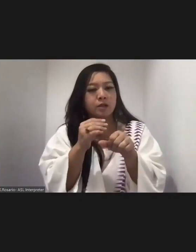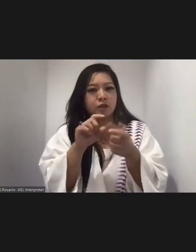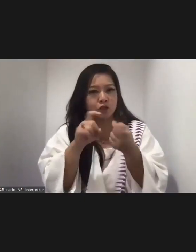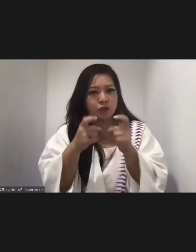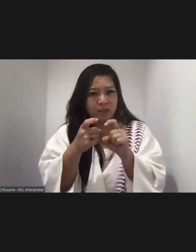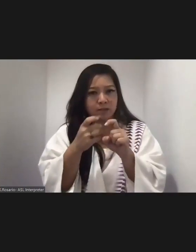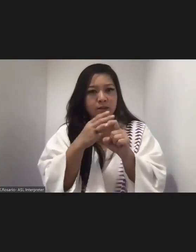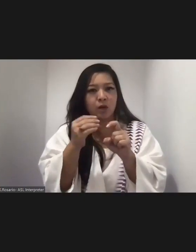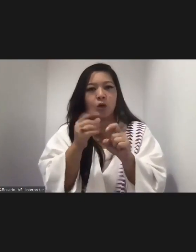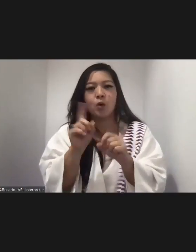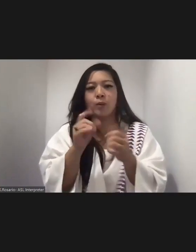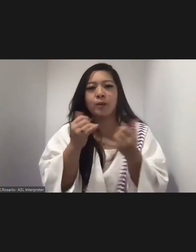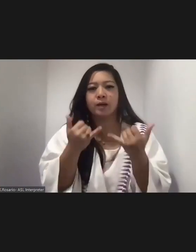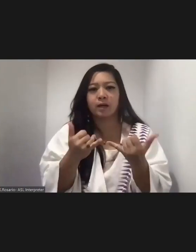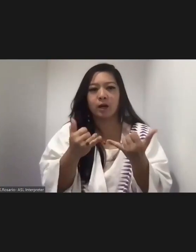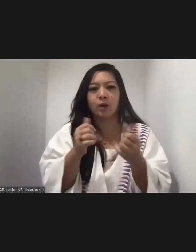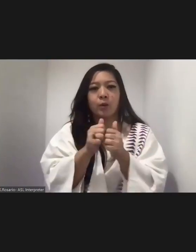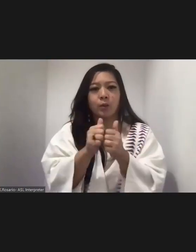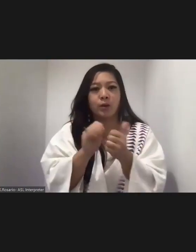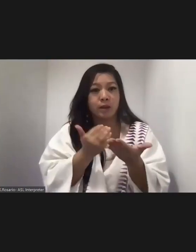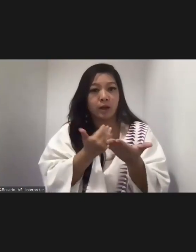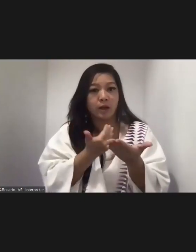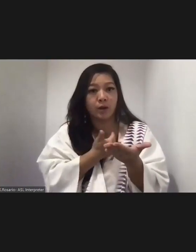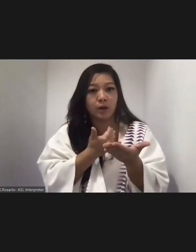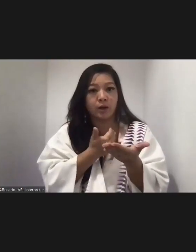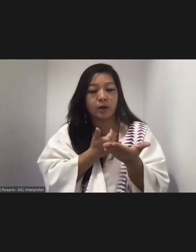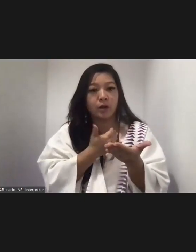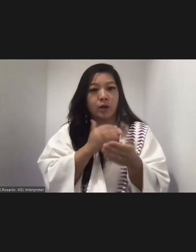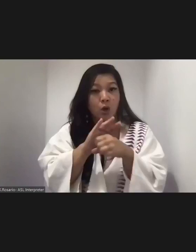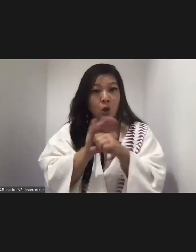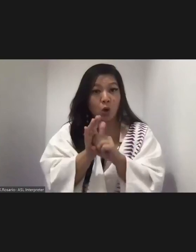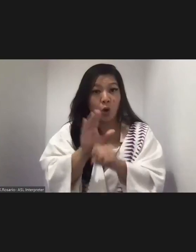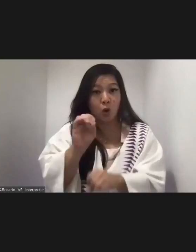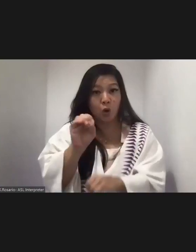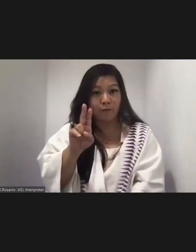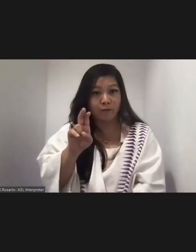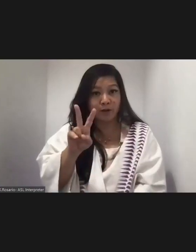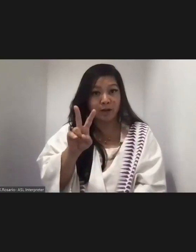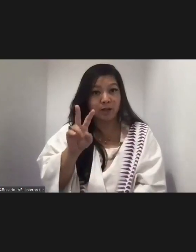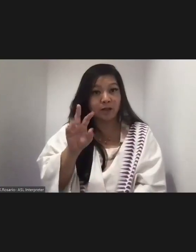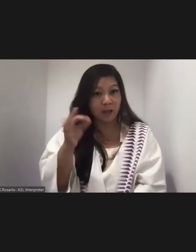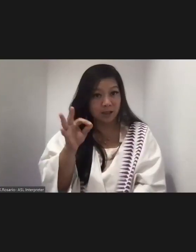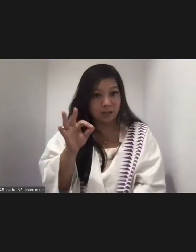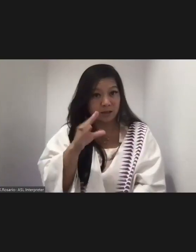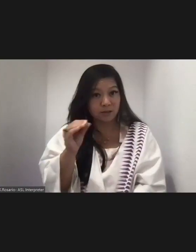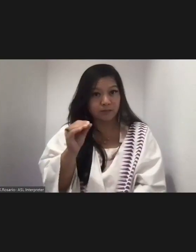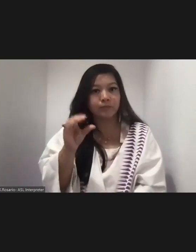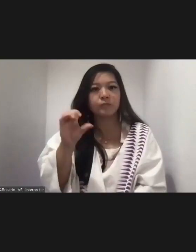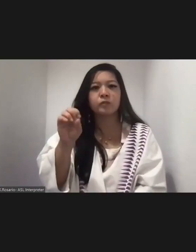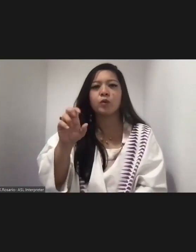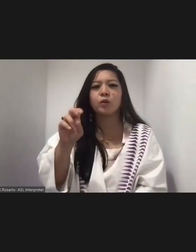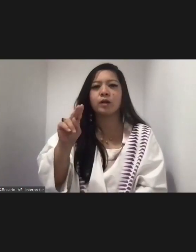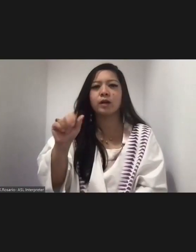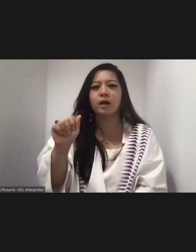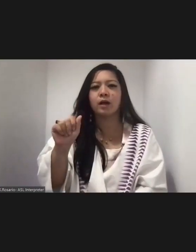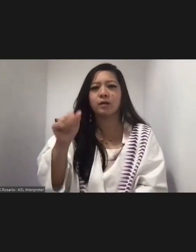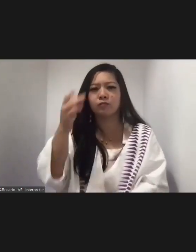where we are now with our coronavirus situation on our island.